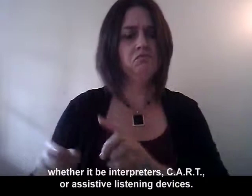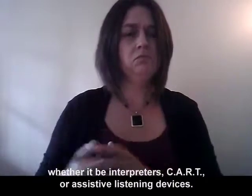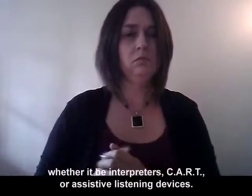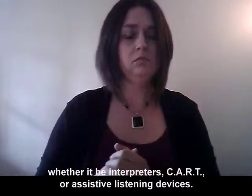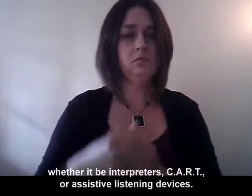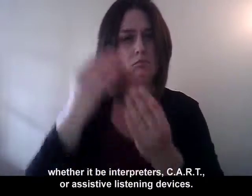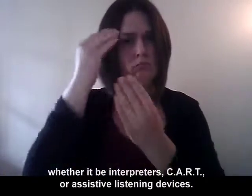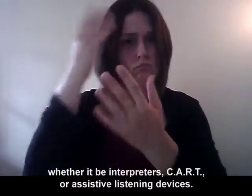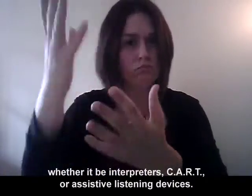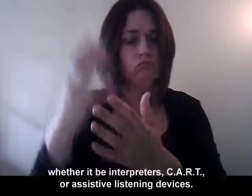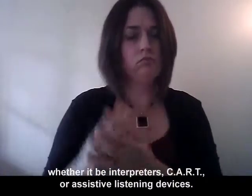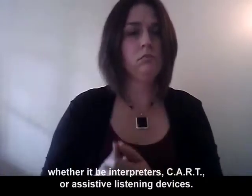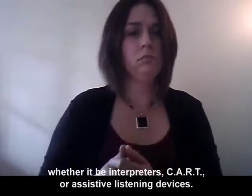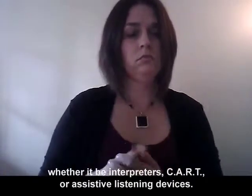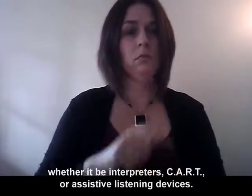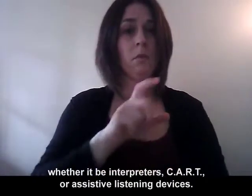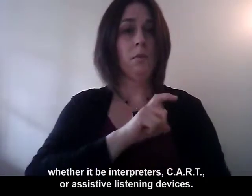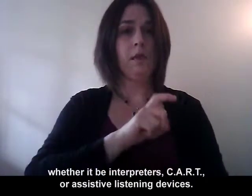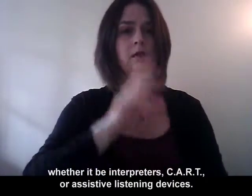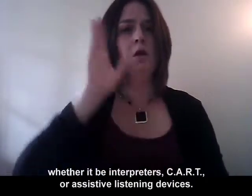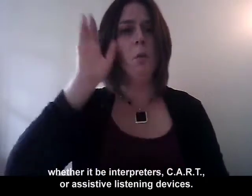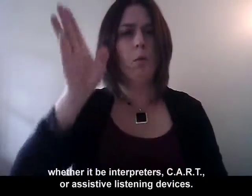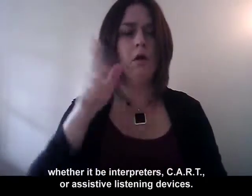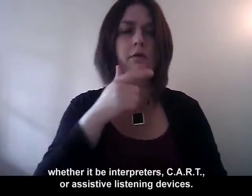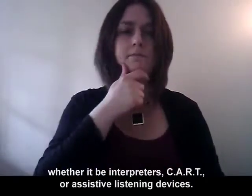interpreters, CART, or assistive listening devices.